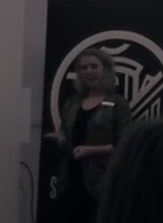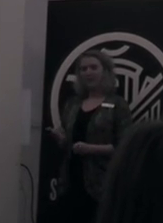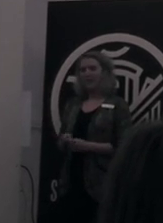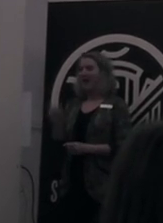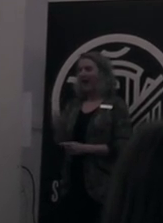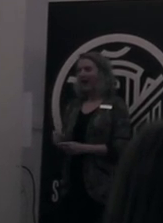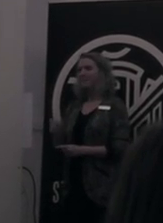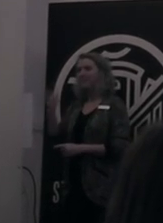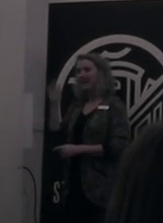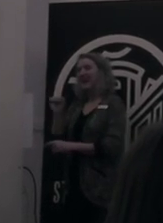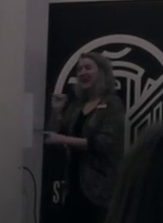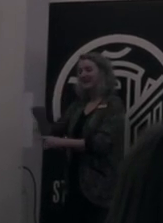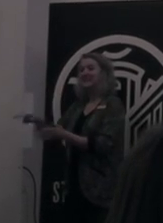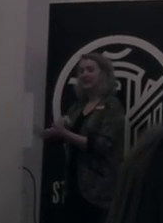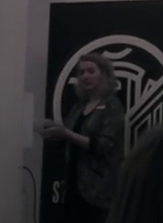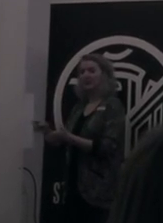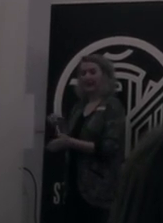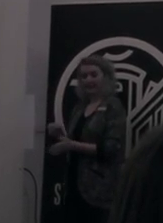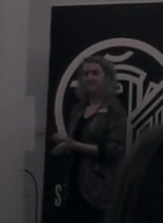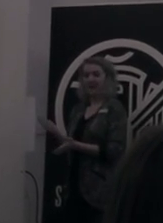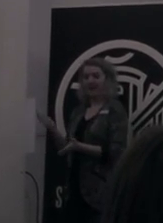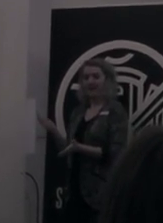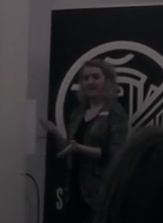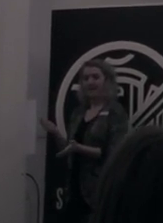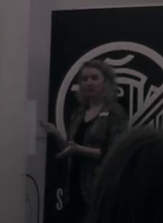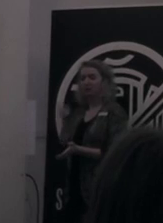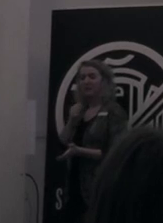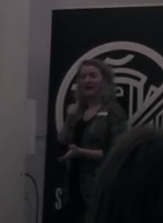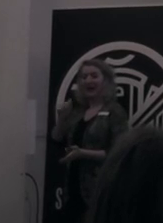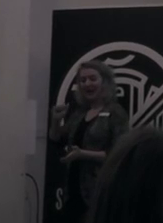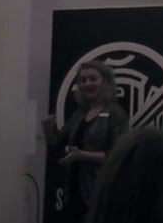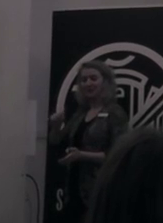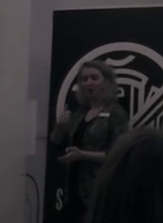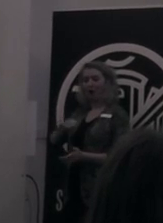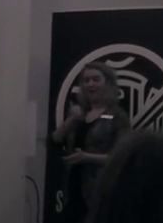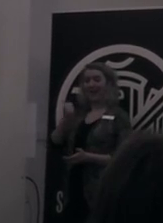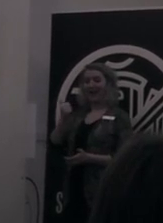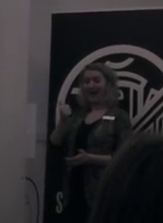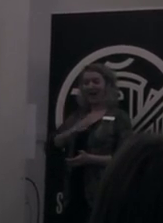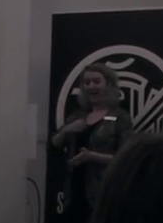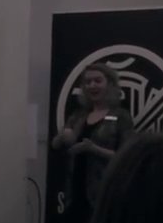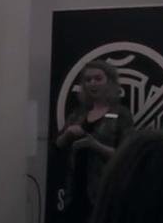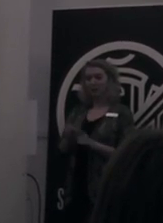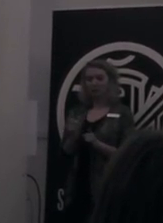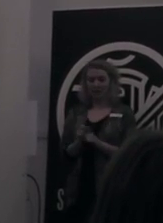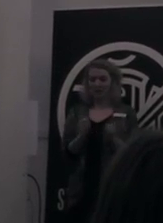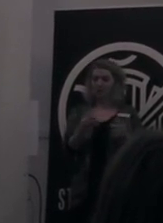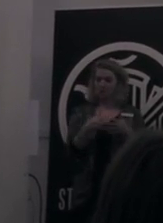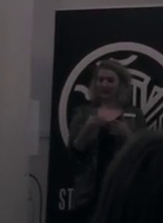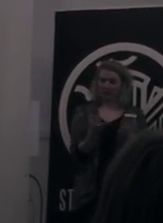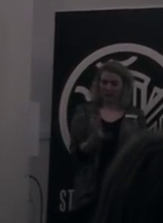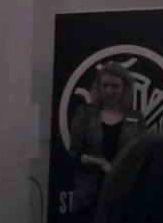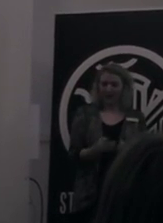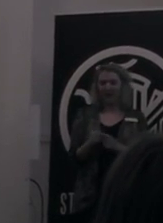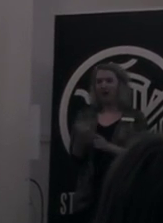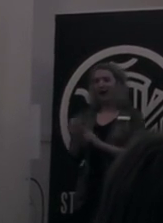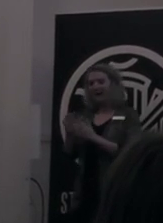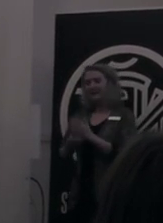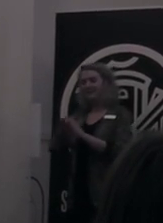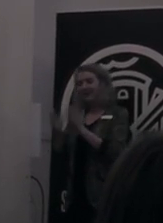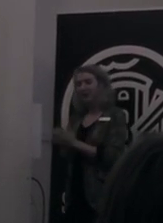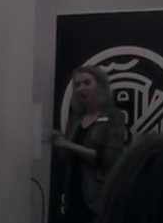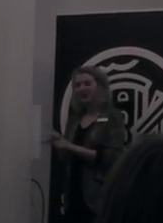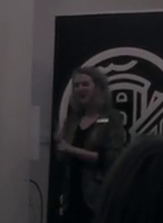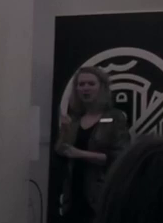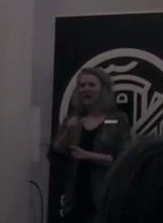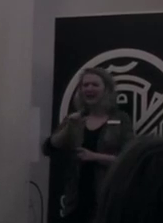that his life was worth giving so that he could free people, not just in the U.S., but around the world, who are not just LGBT, but who are